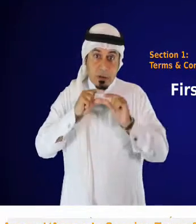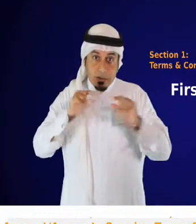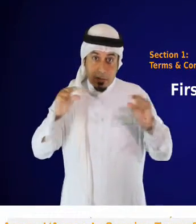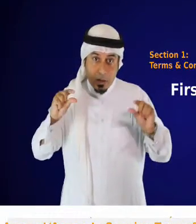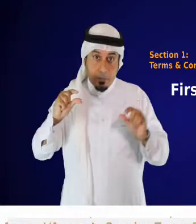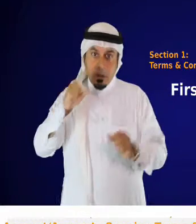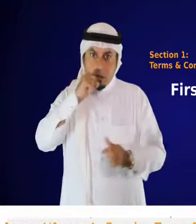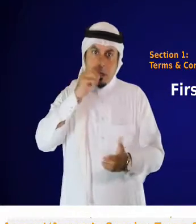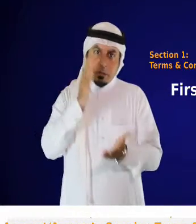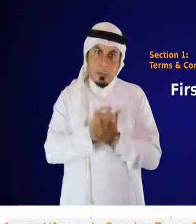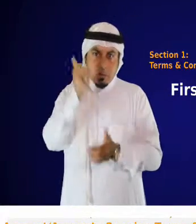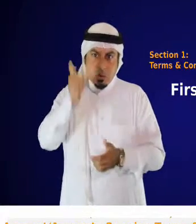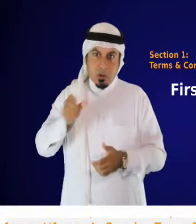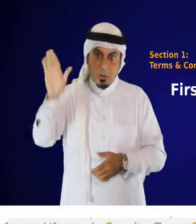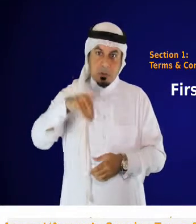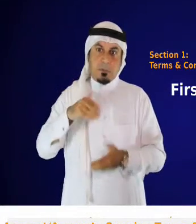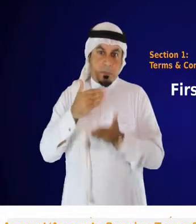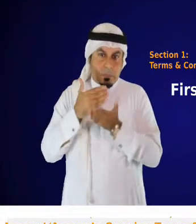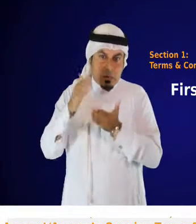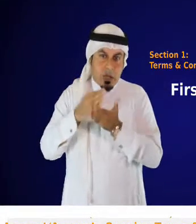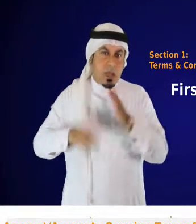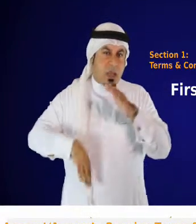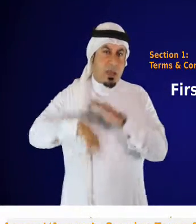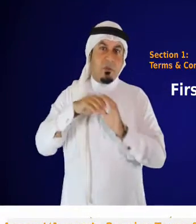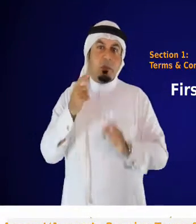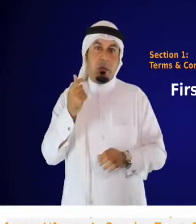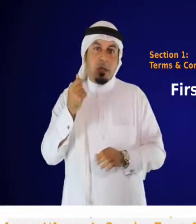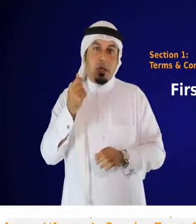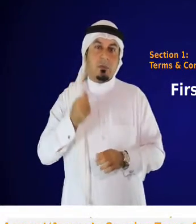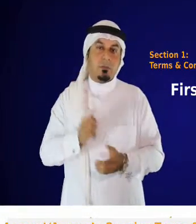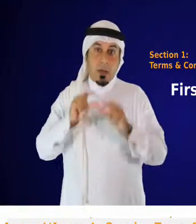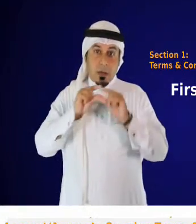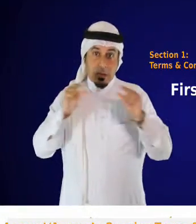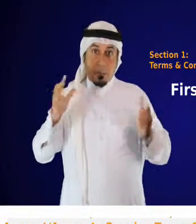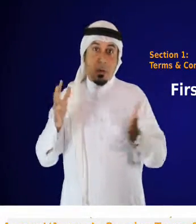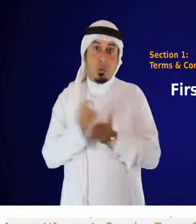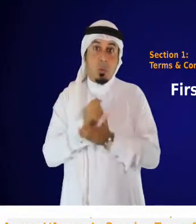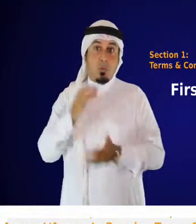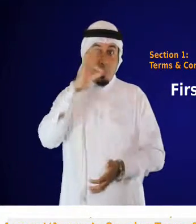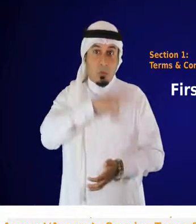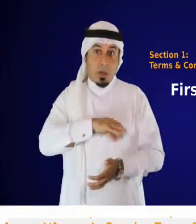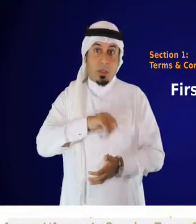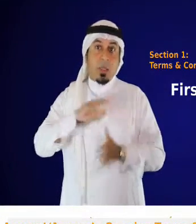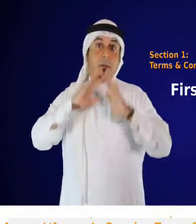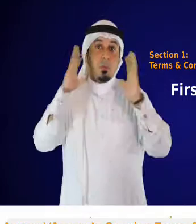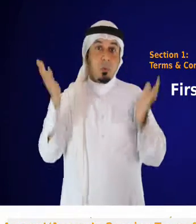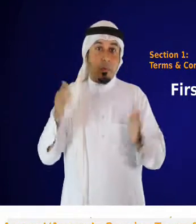overdrawn account along with the accrued interest and commissions as and when required by the bank.